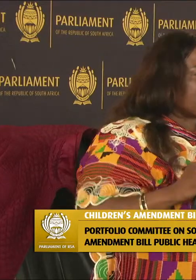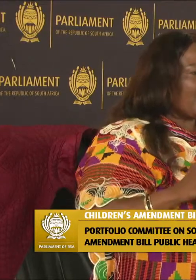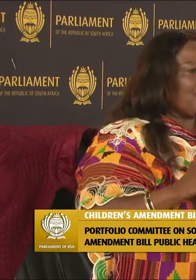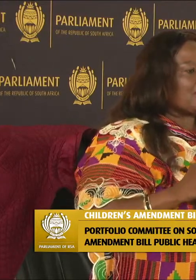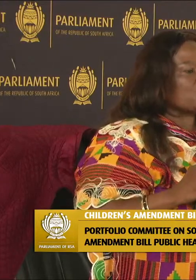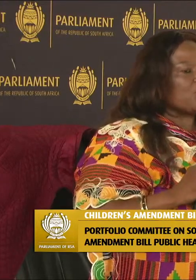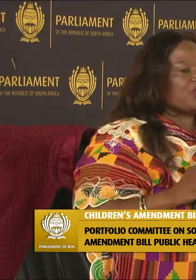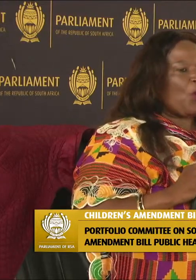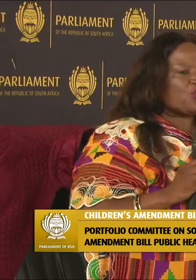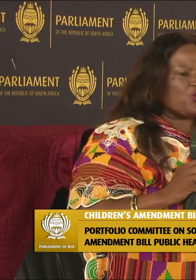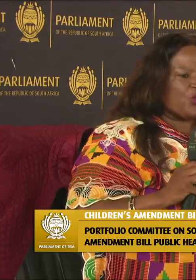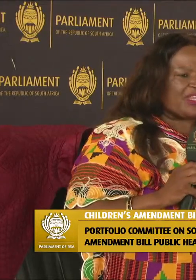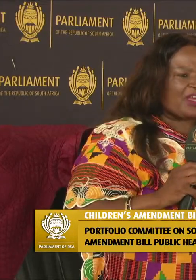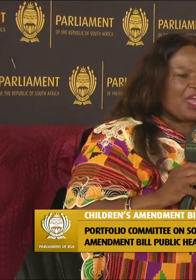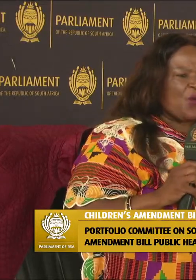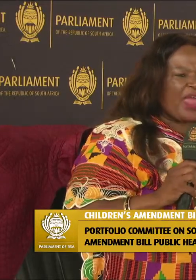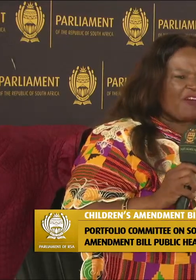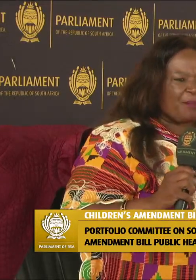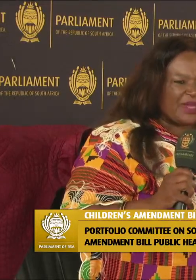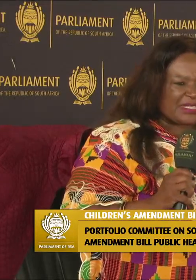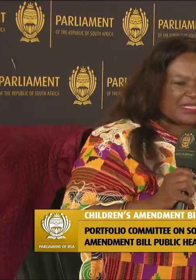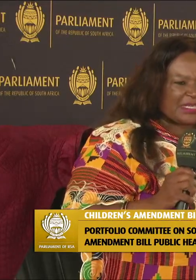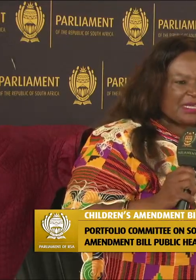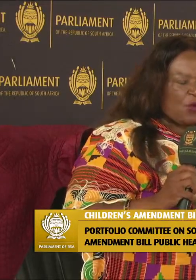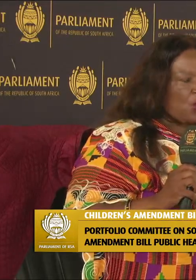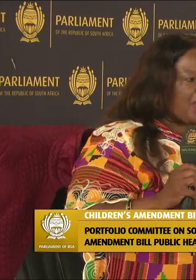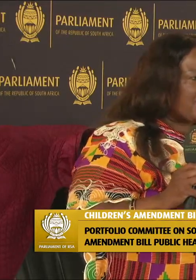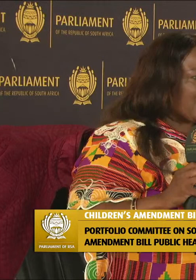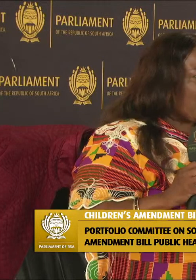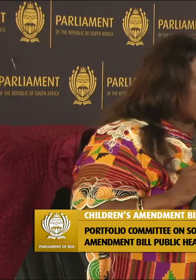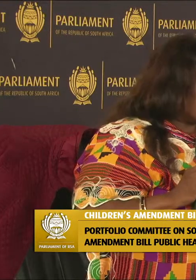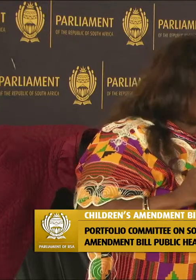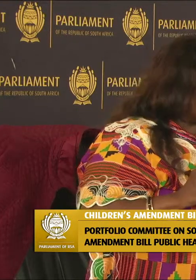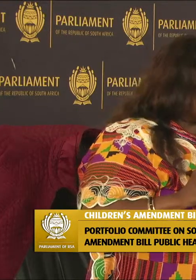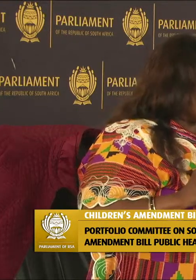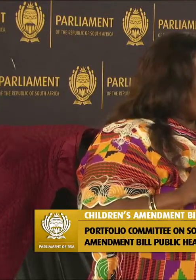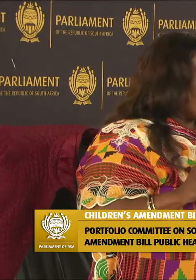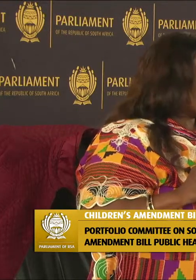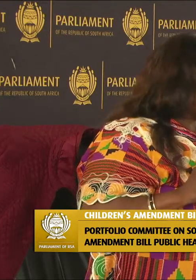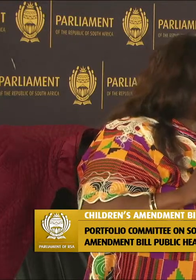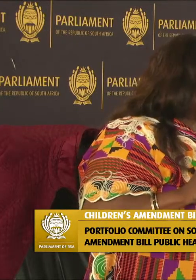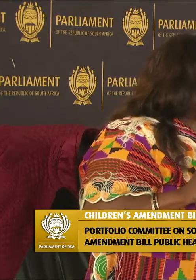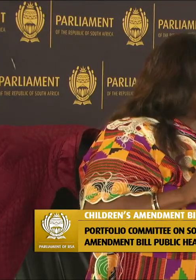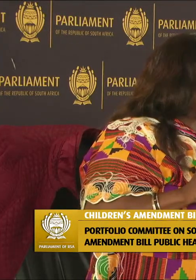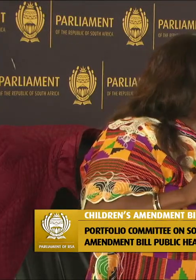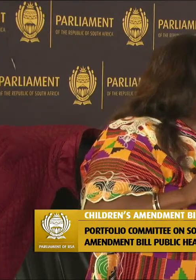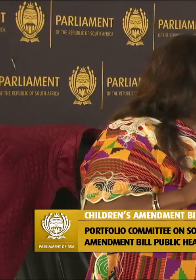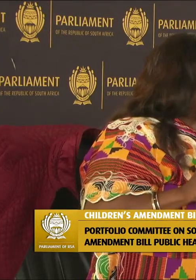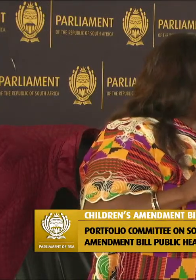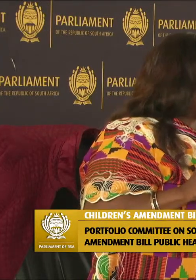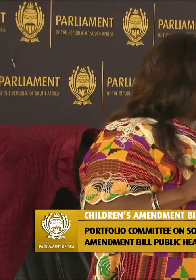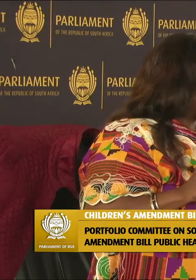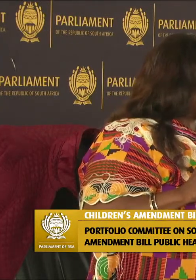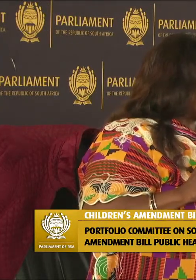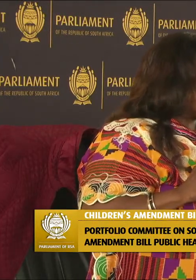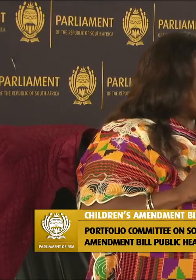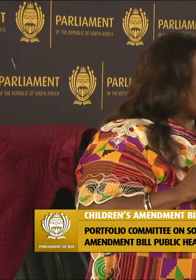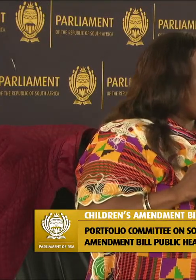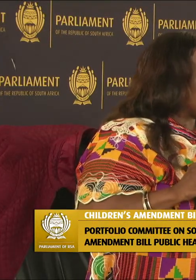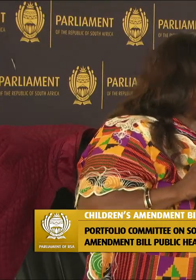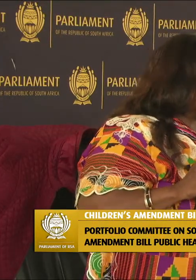and tell us what do you think we have missed kule amendment bill? What is it that you think we